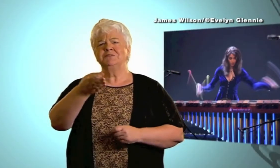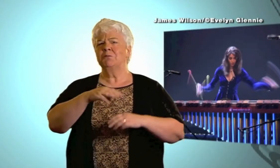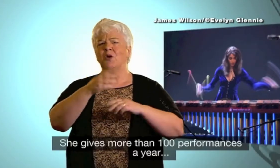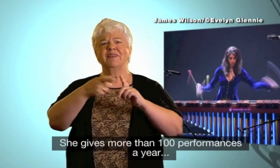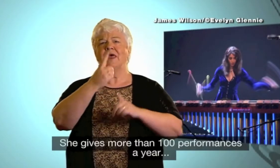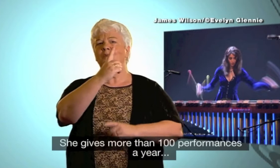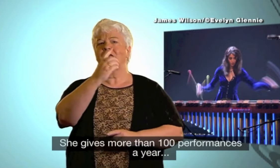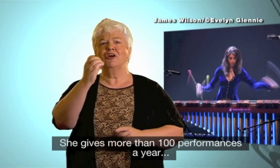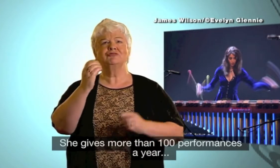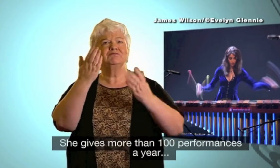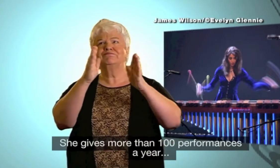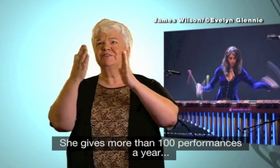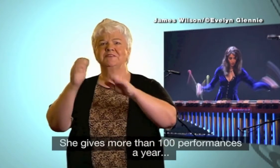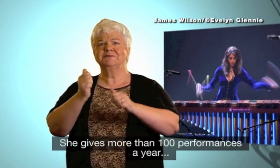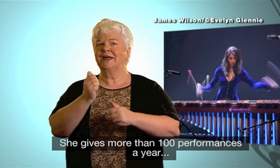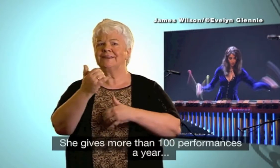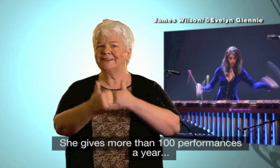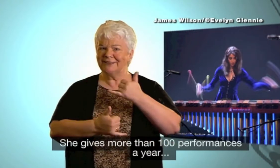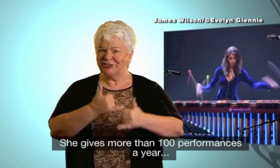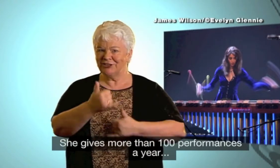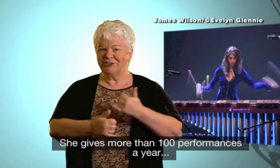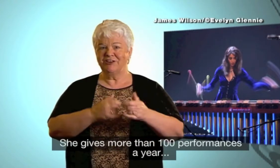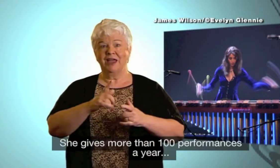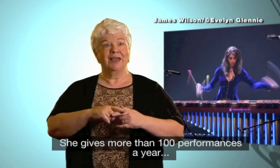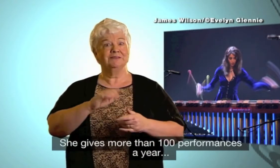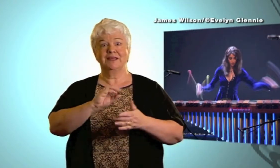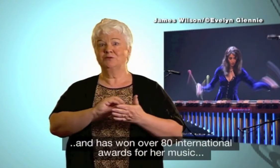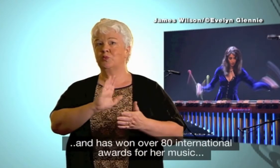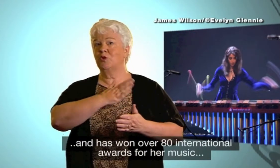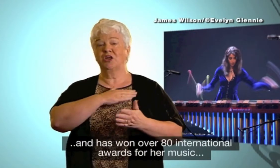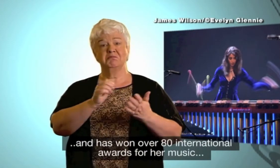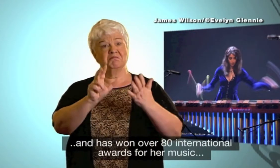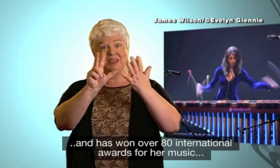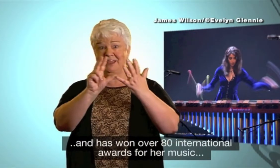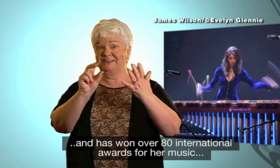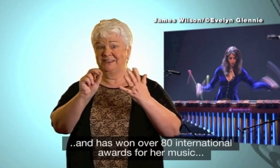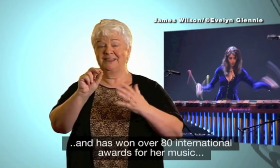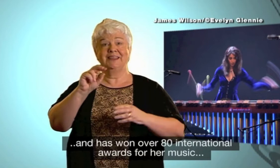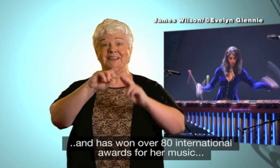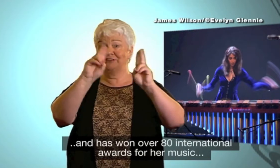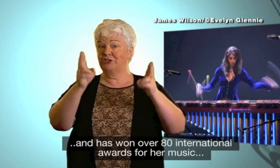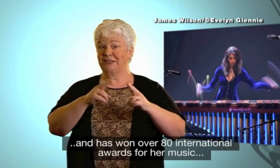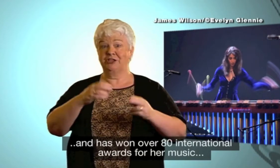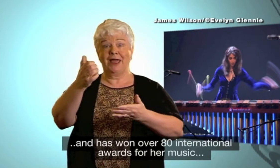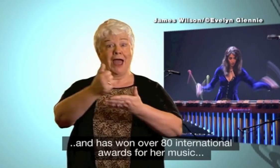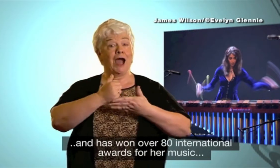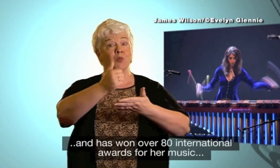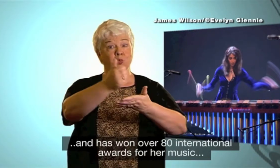She gives more than 100 performances a year and has won over 80 international awards for her music.